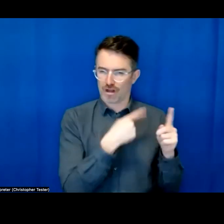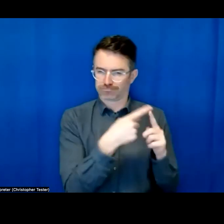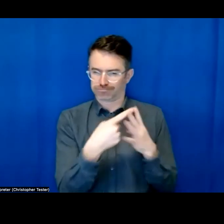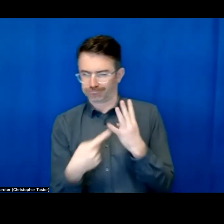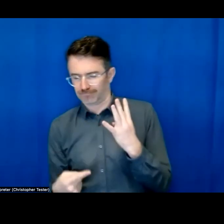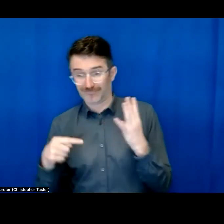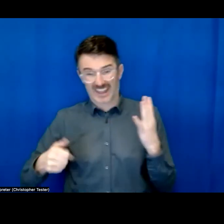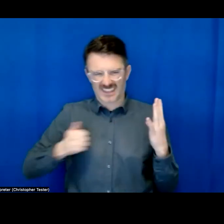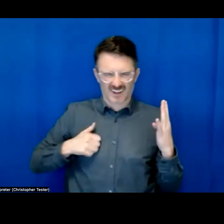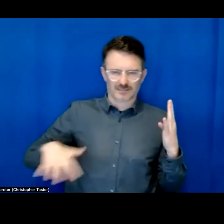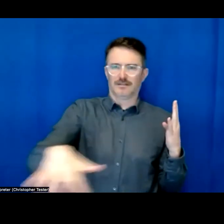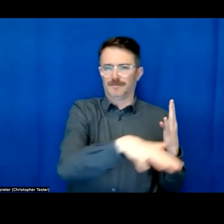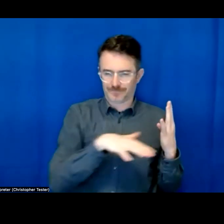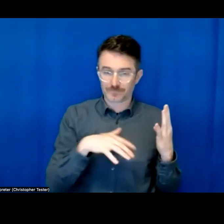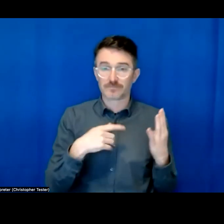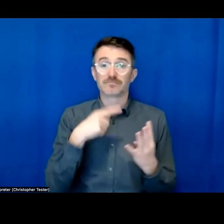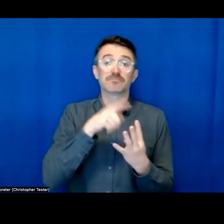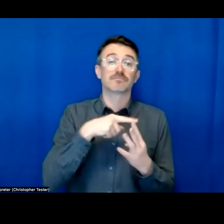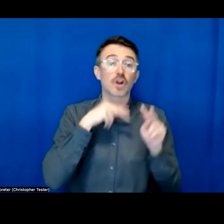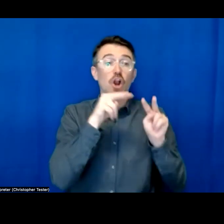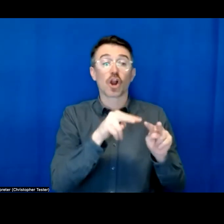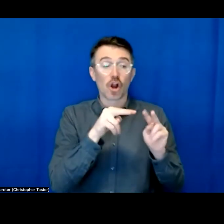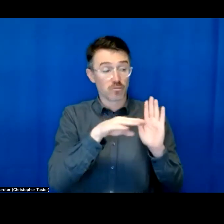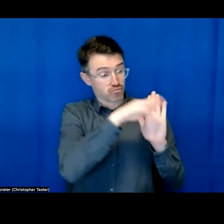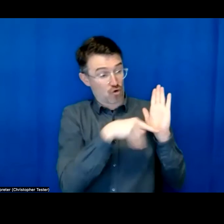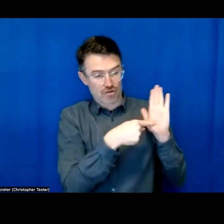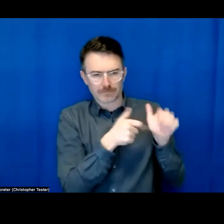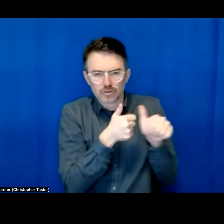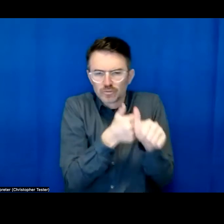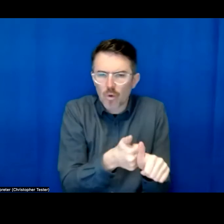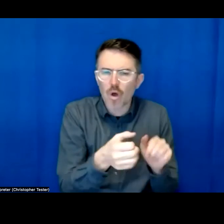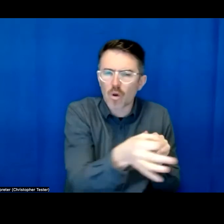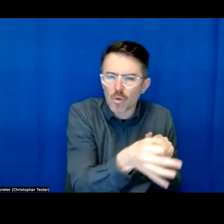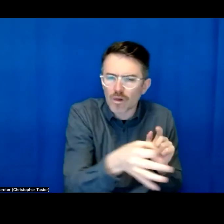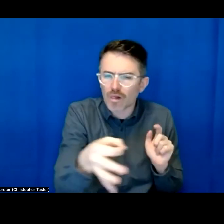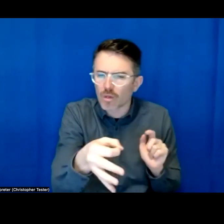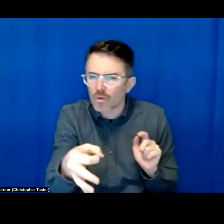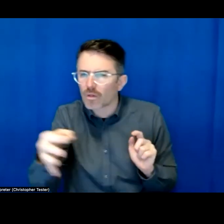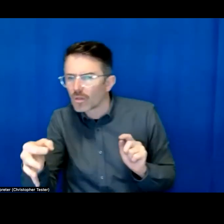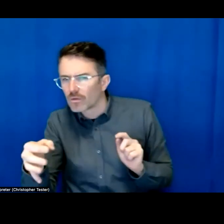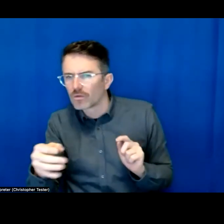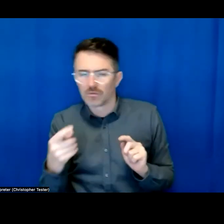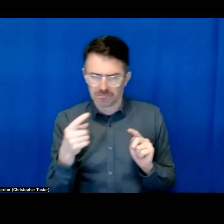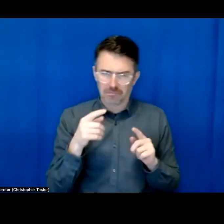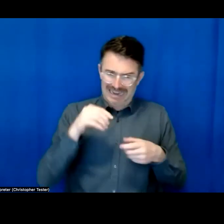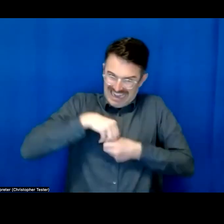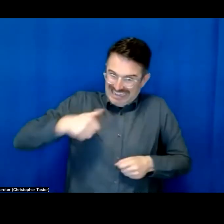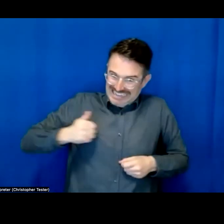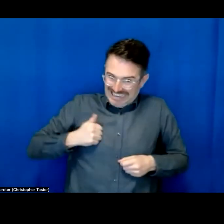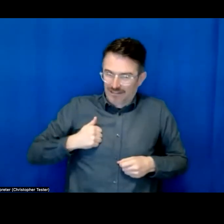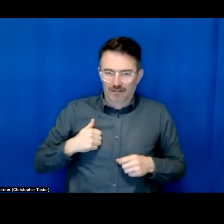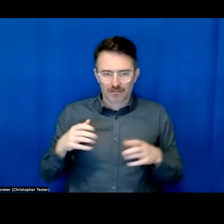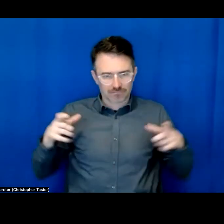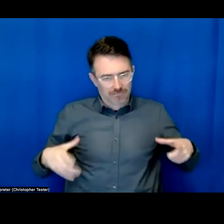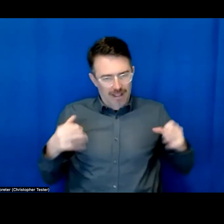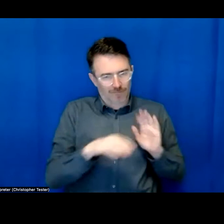organizations to help reduce barriers to finance and drive innovation where it's needed most. So I'll leave it